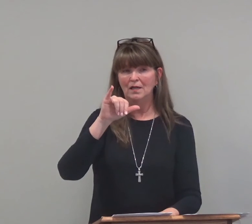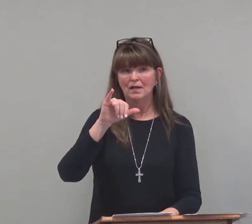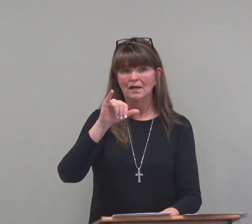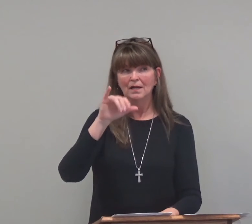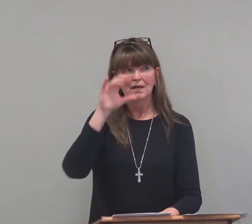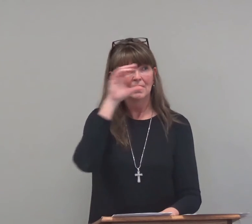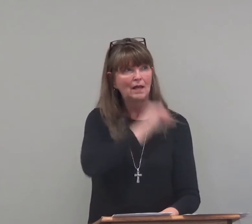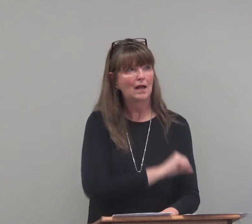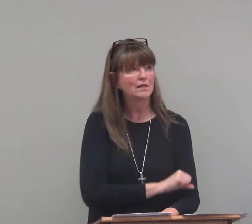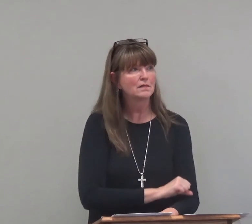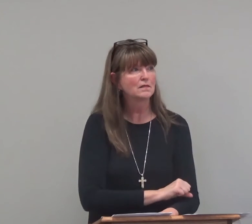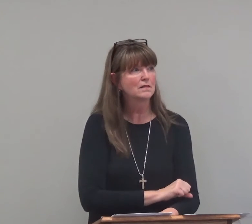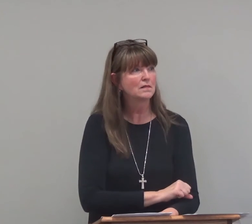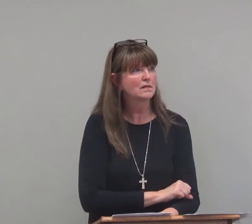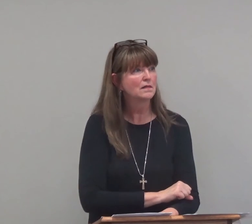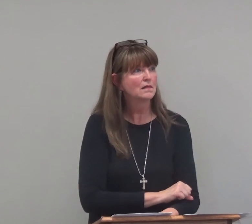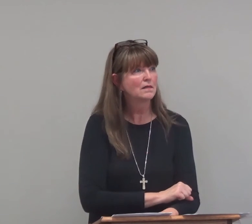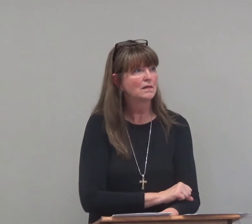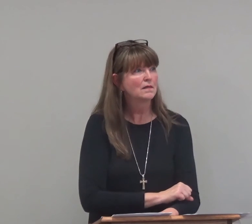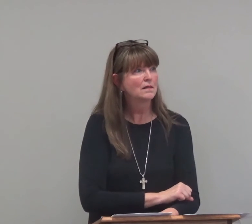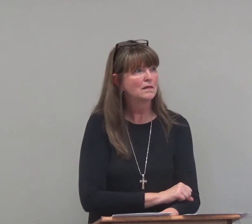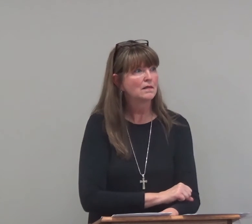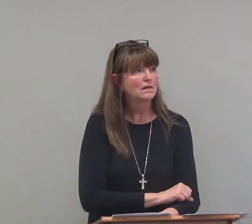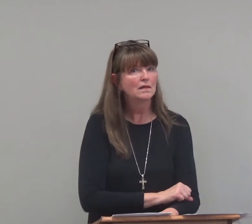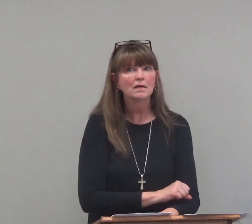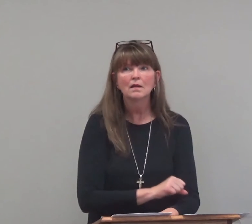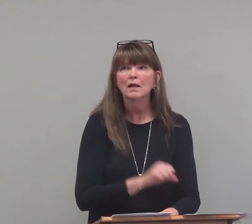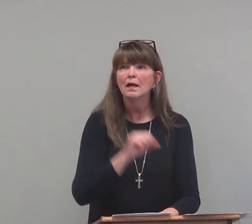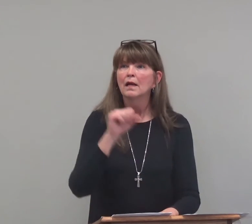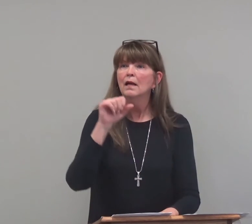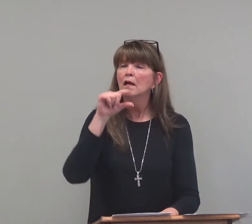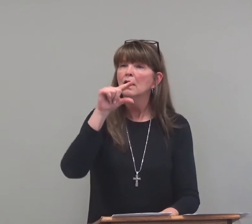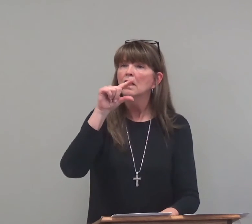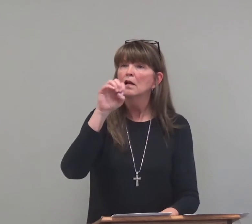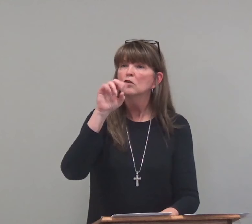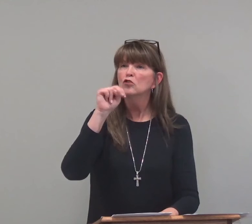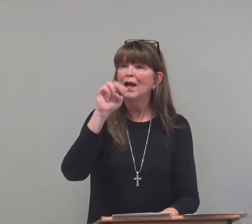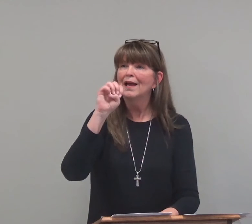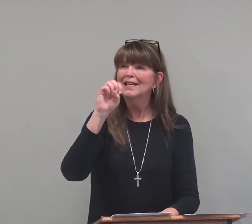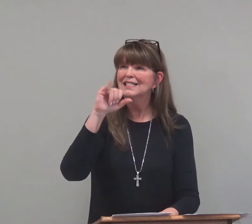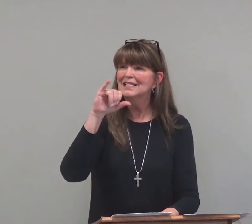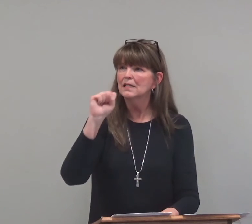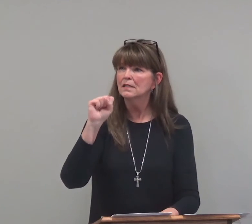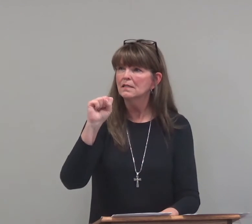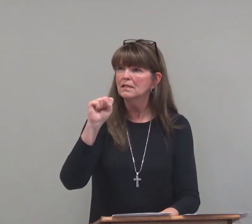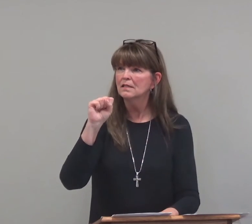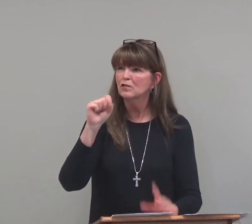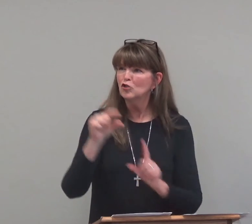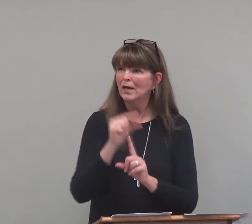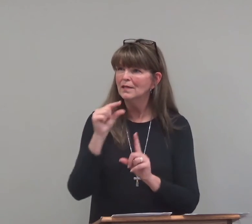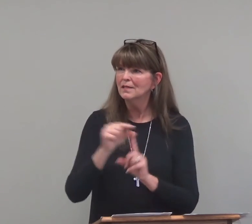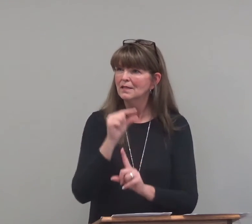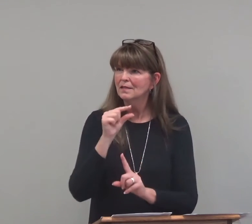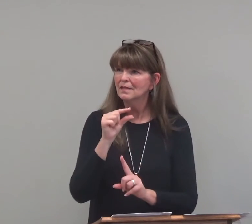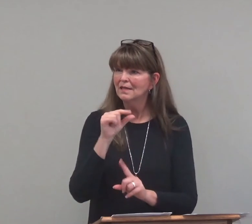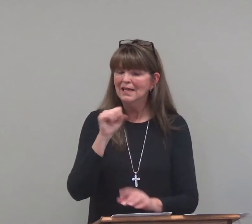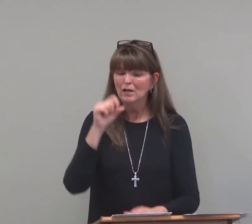And you know the word for genealogy, do you know what the etymology of that is? It's